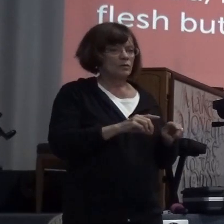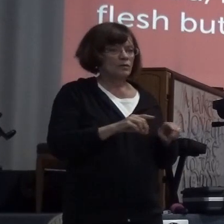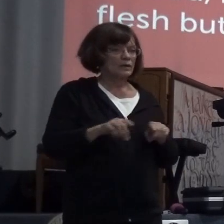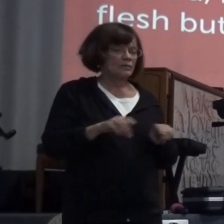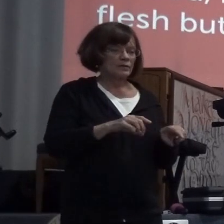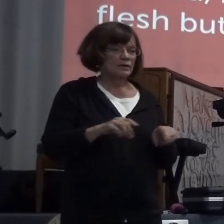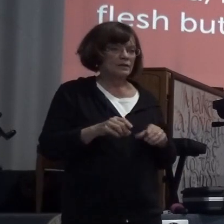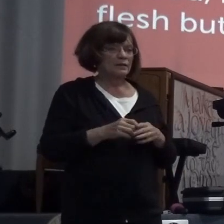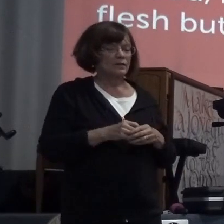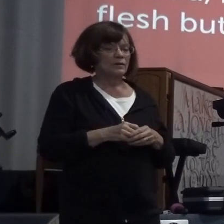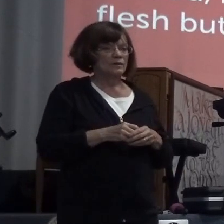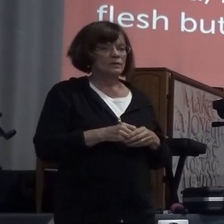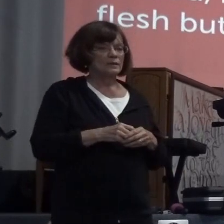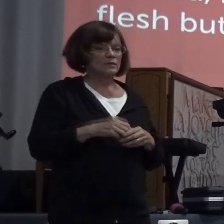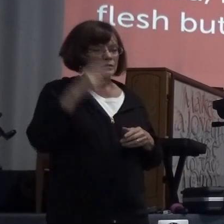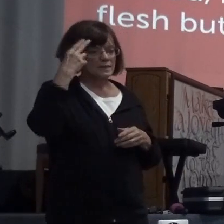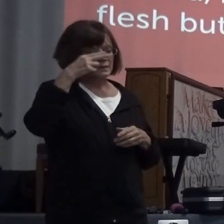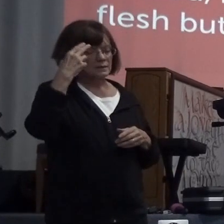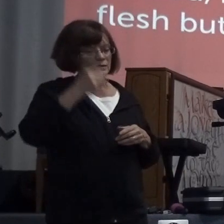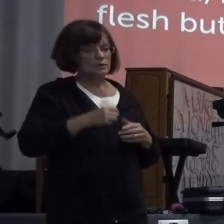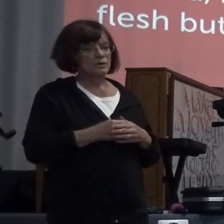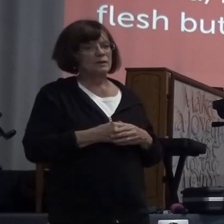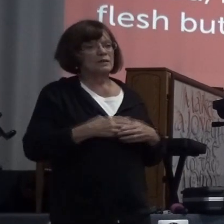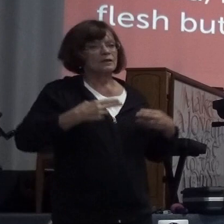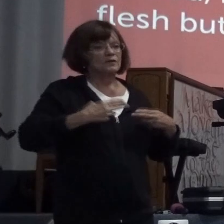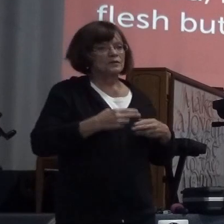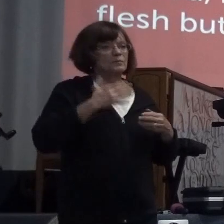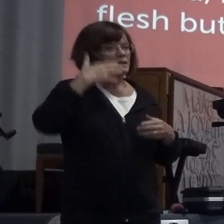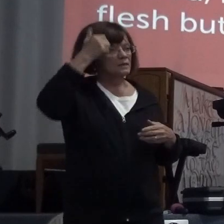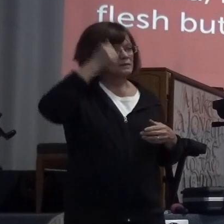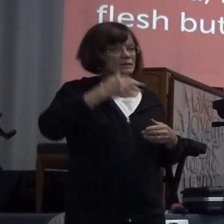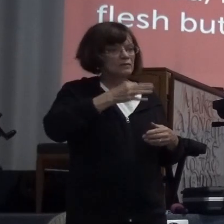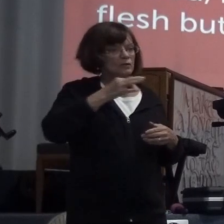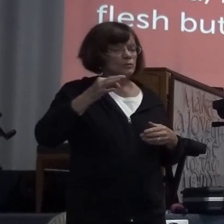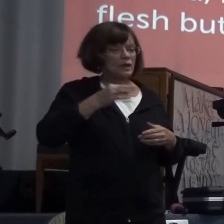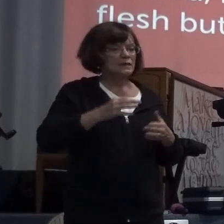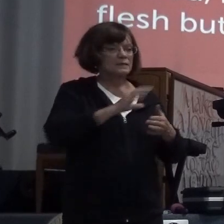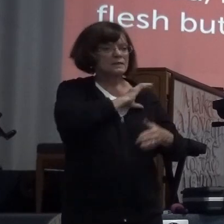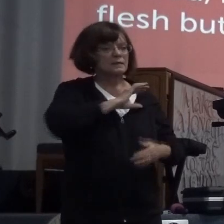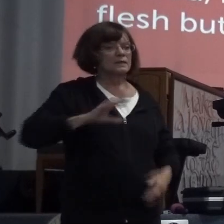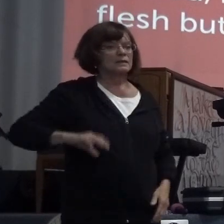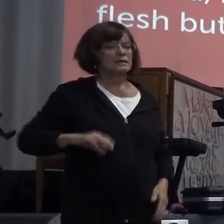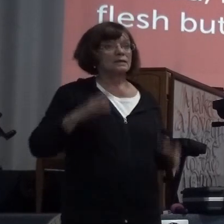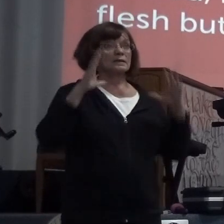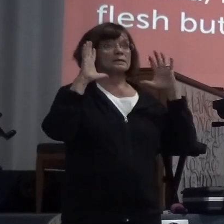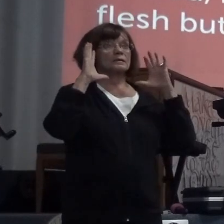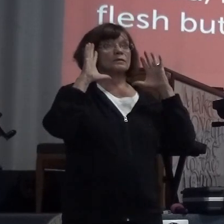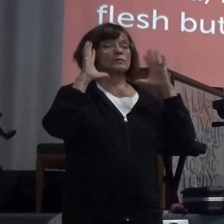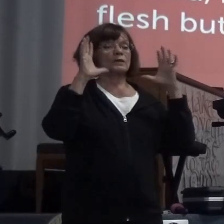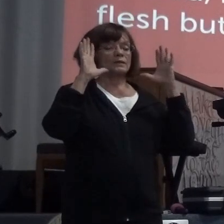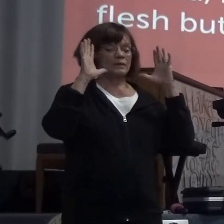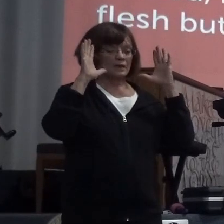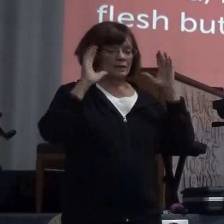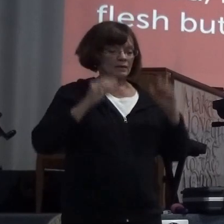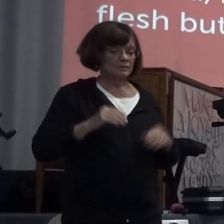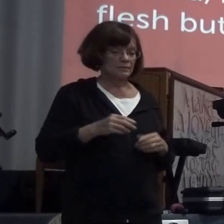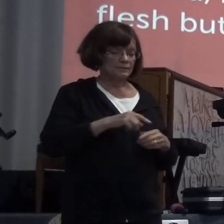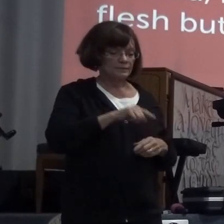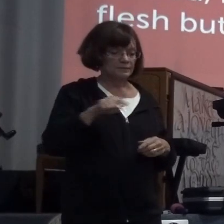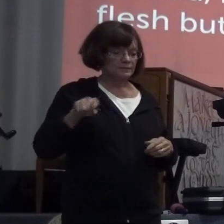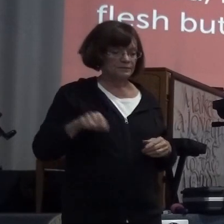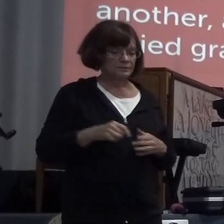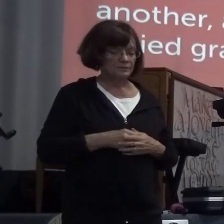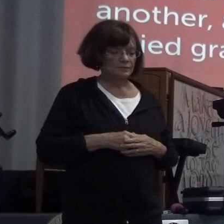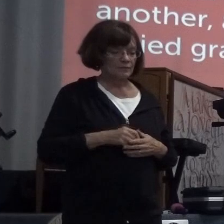for the evil that you're doing. Give them a reason to hate you because of Christ. That's a great thing. So in 1